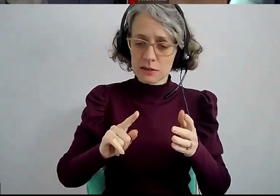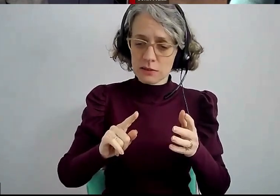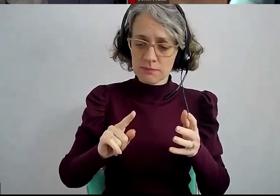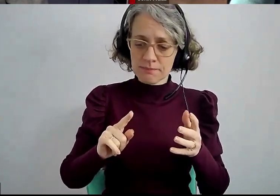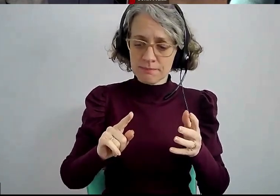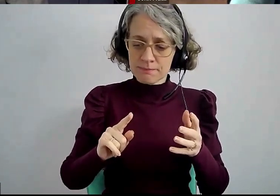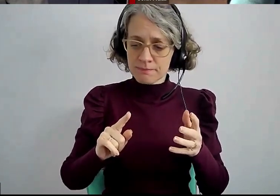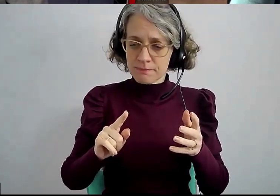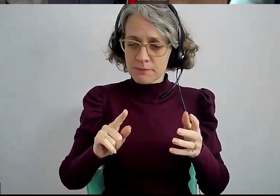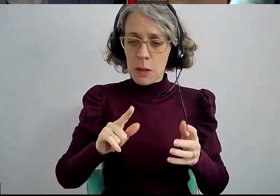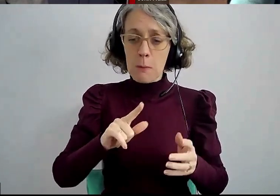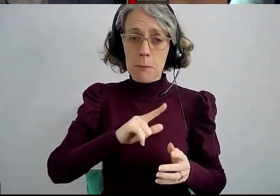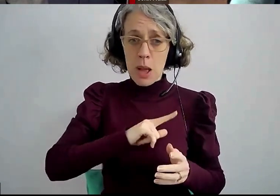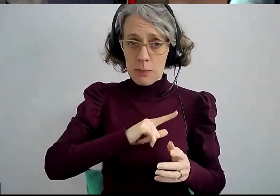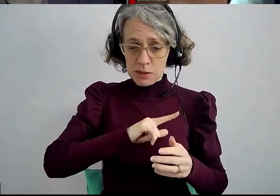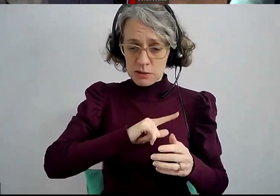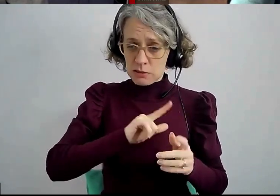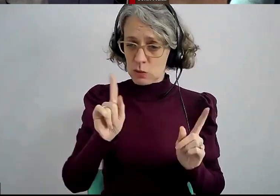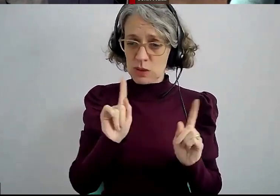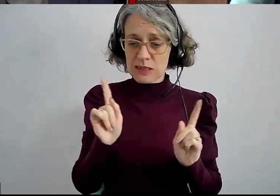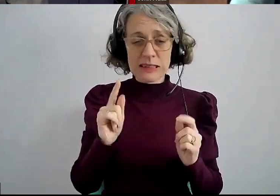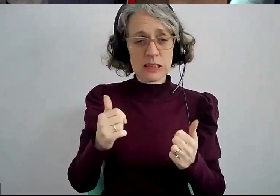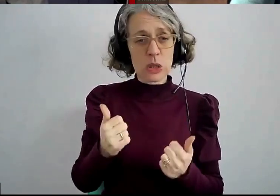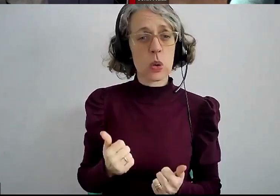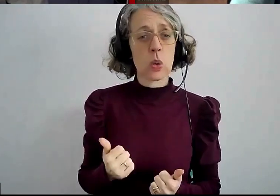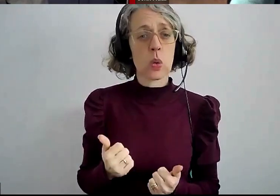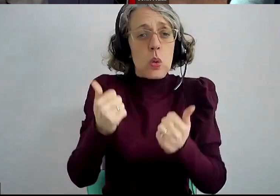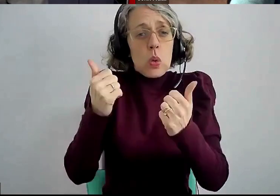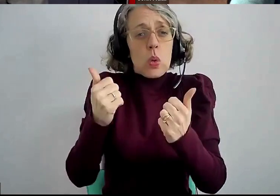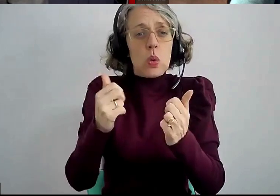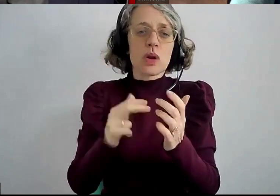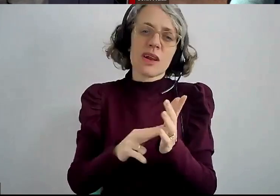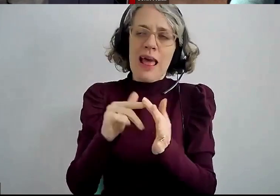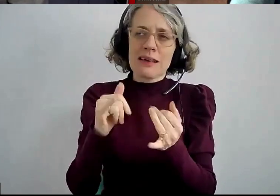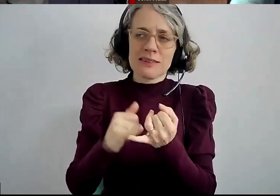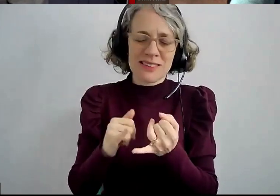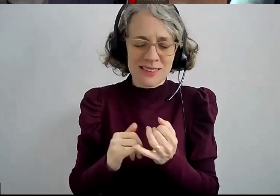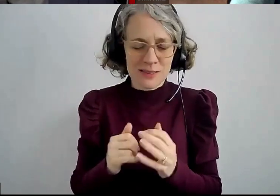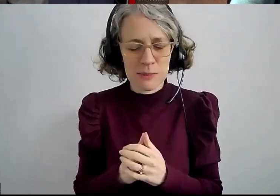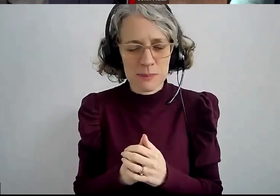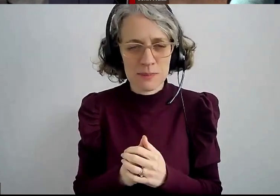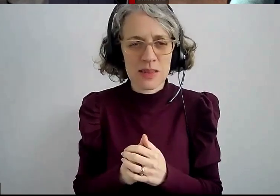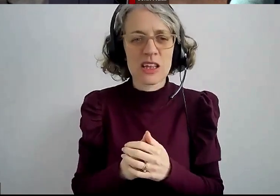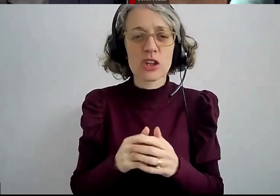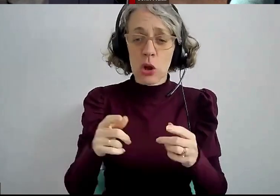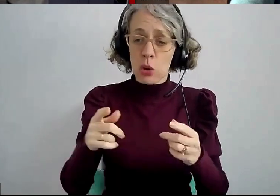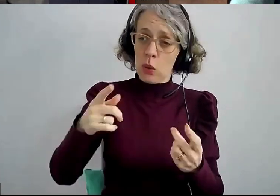is goodness. So we're looking for